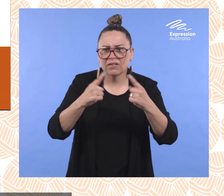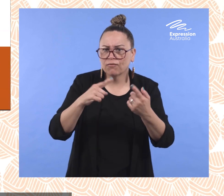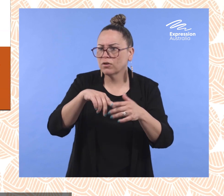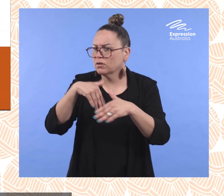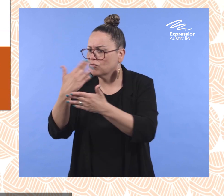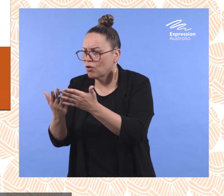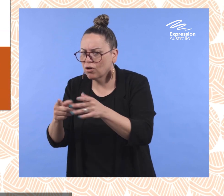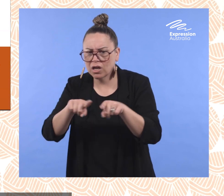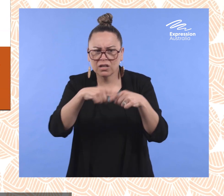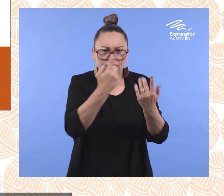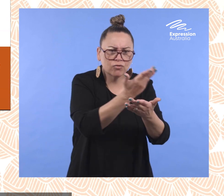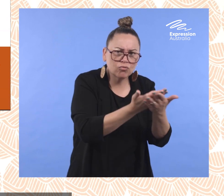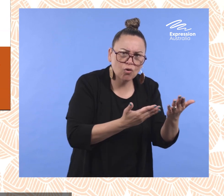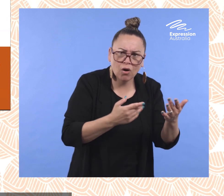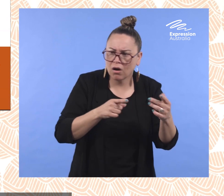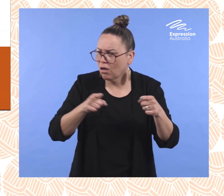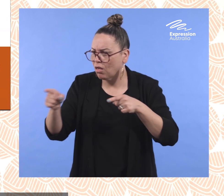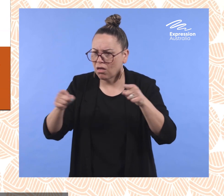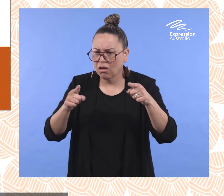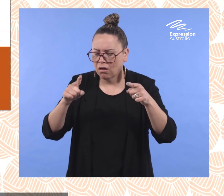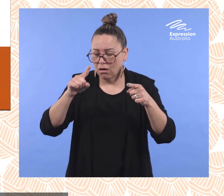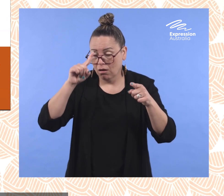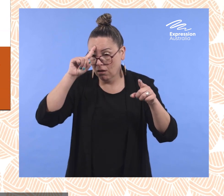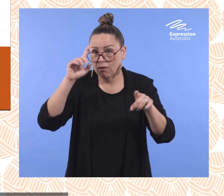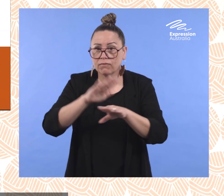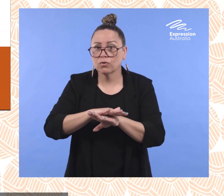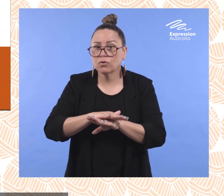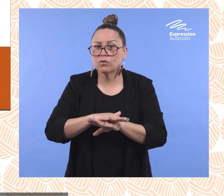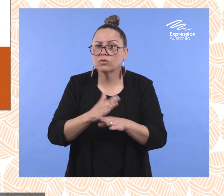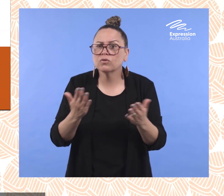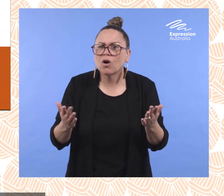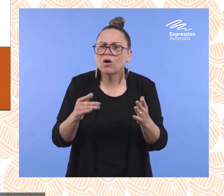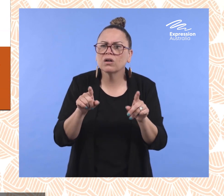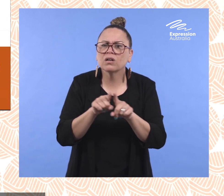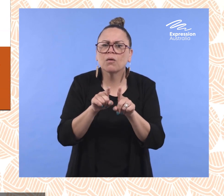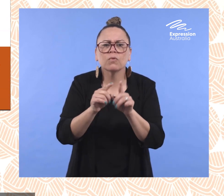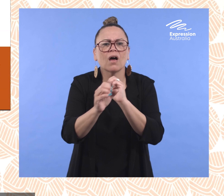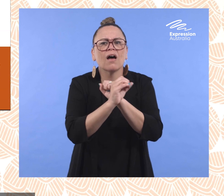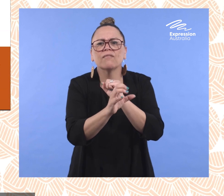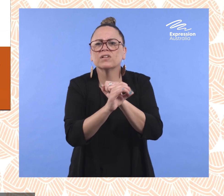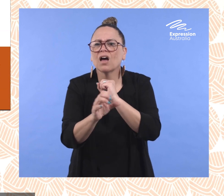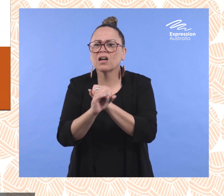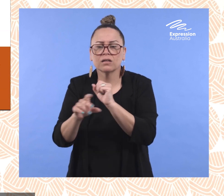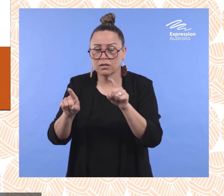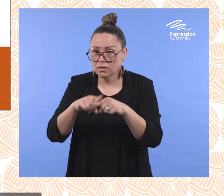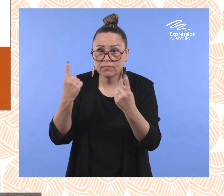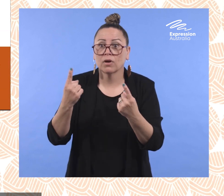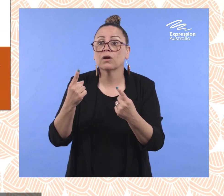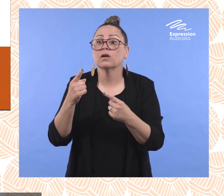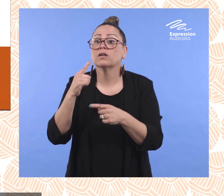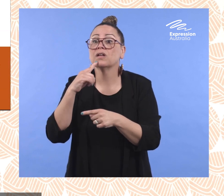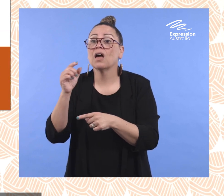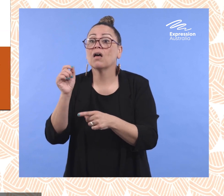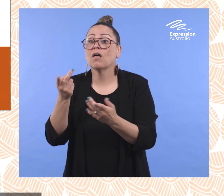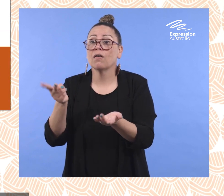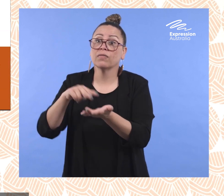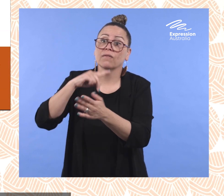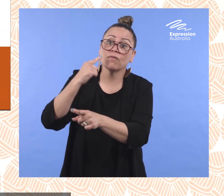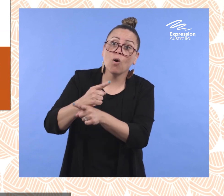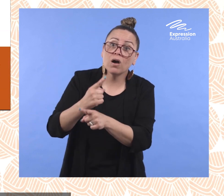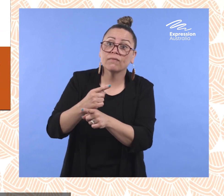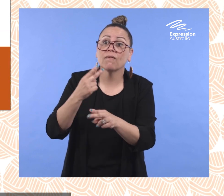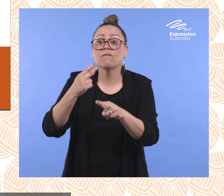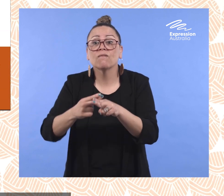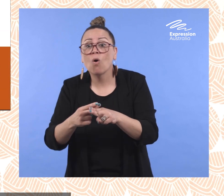in probably in the campaigns themselves. Like on one hand, we're saying the voice is for, you